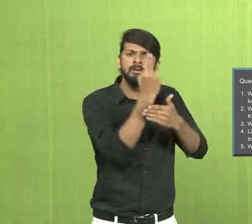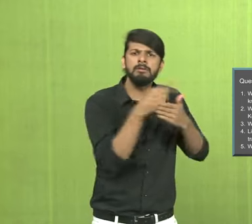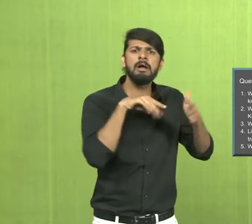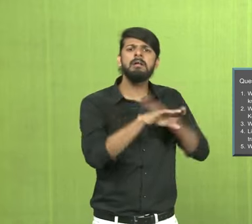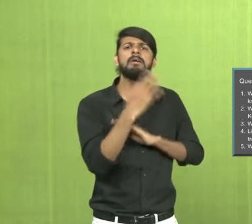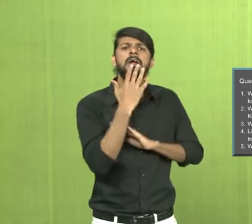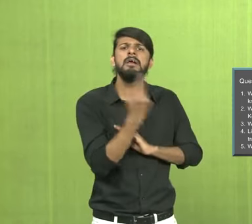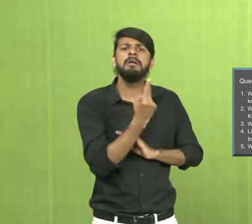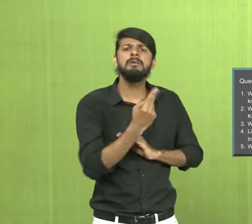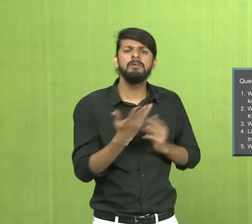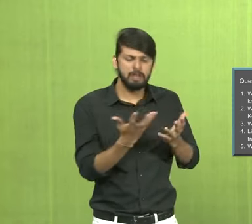painting.